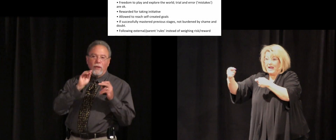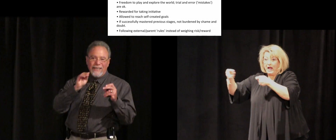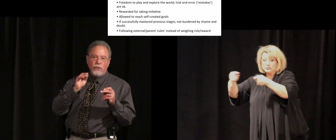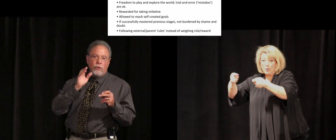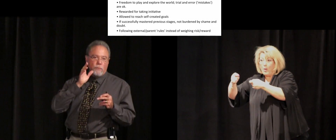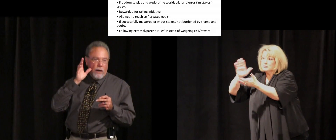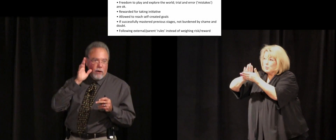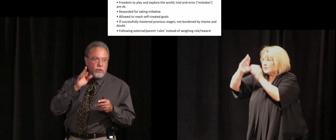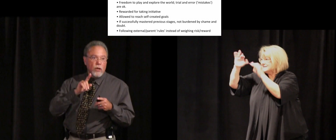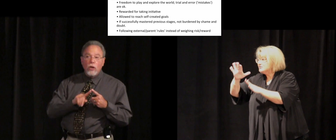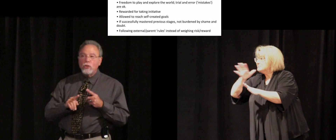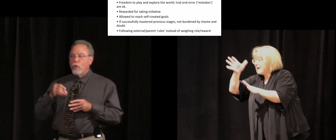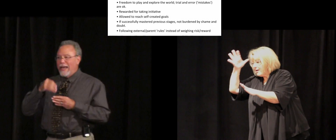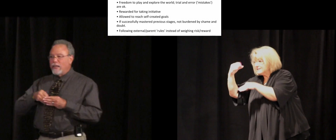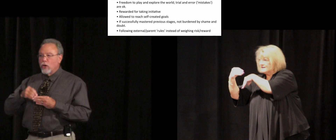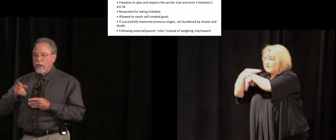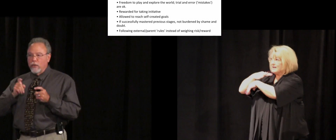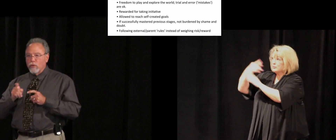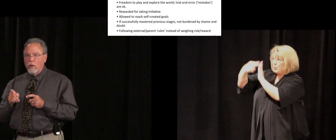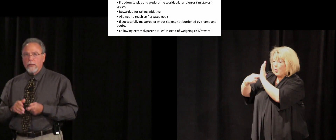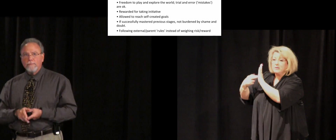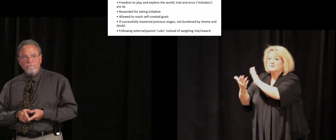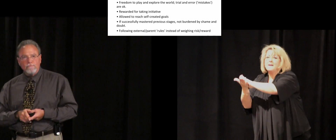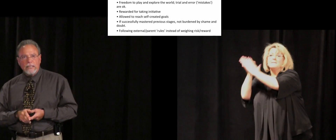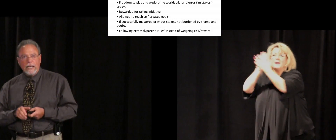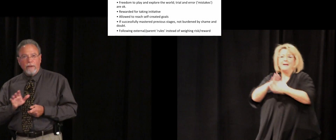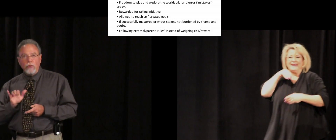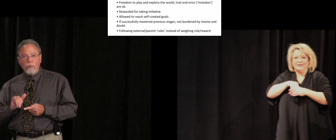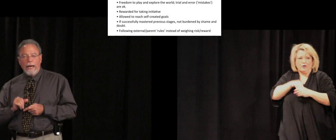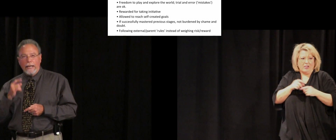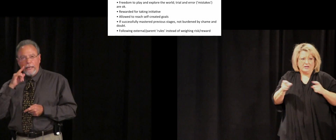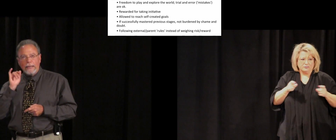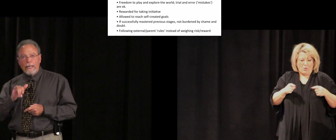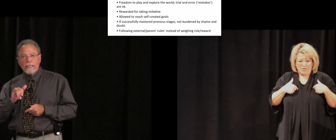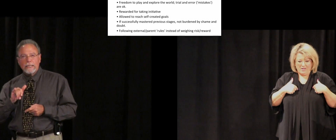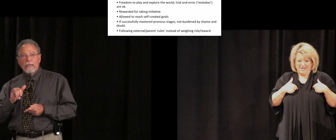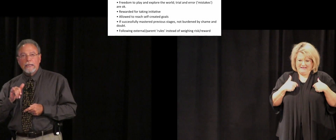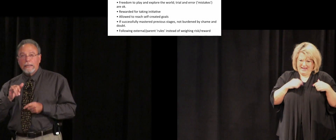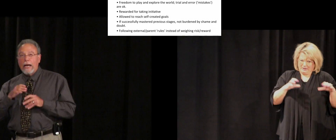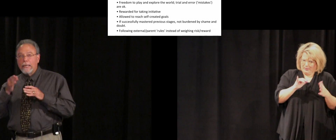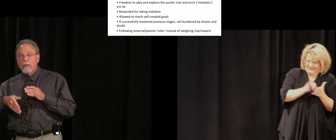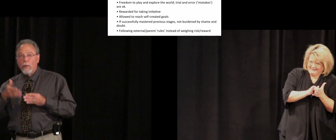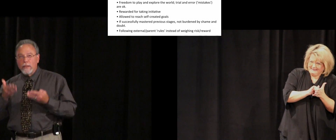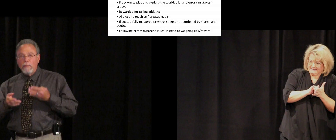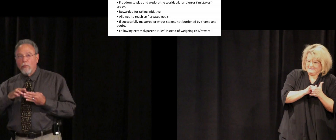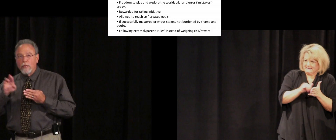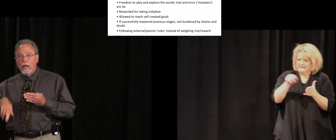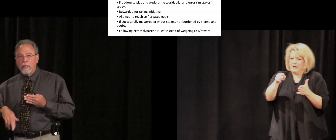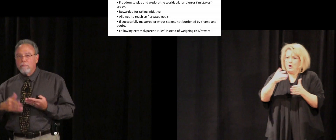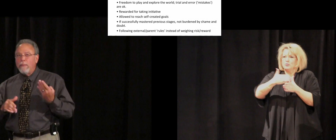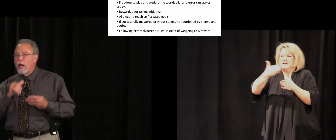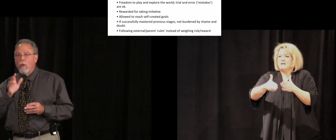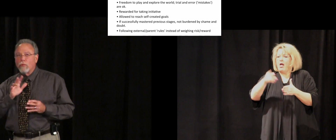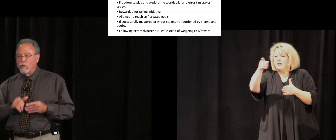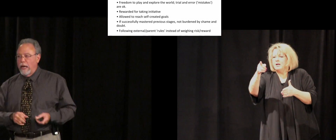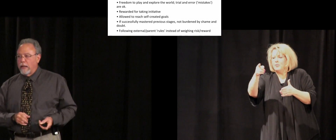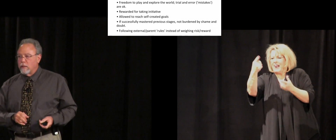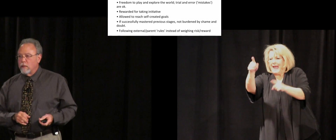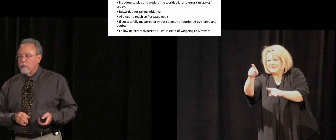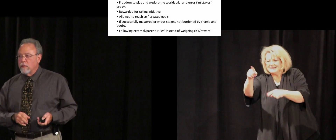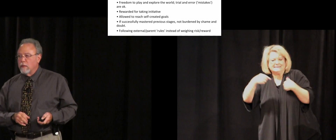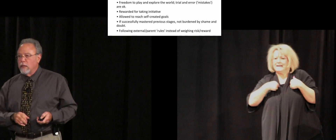now you have a social group of peers that you're trying to negotiate with and see who you are by fitting in.